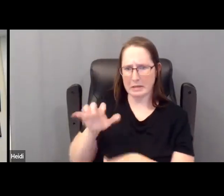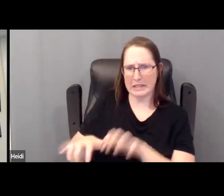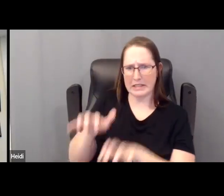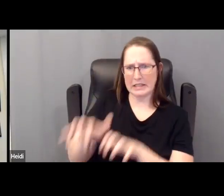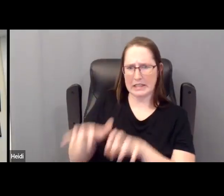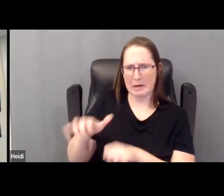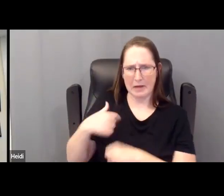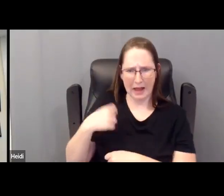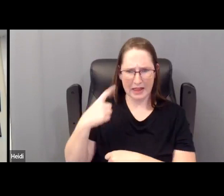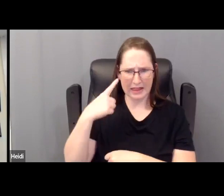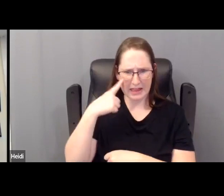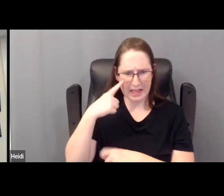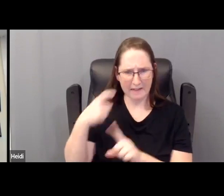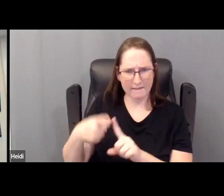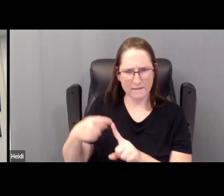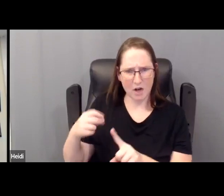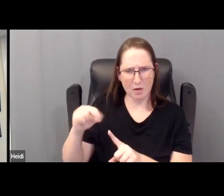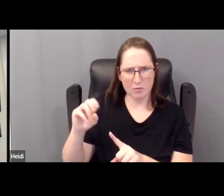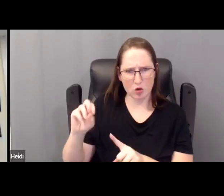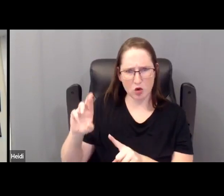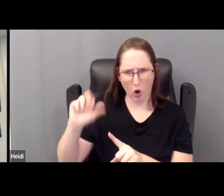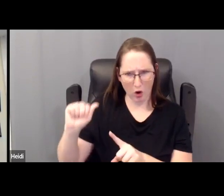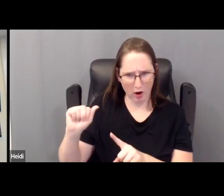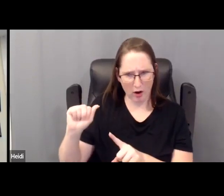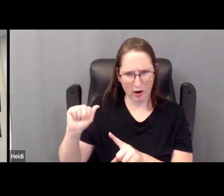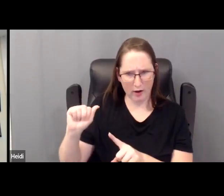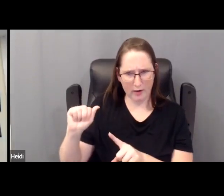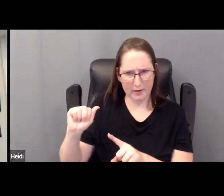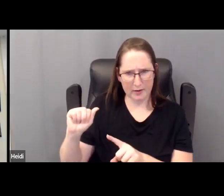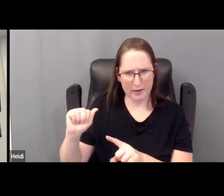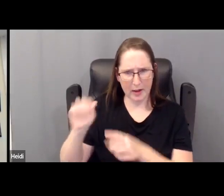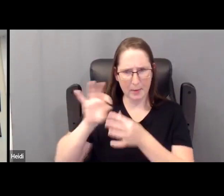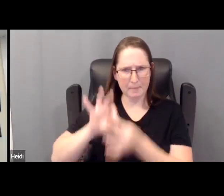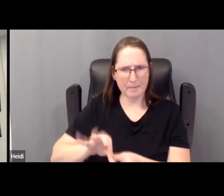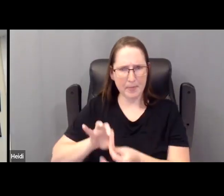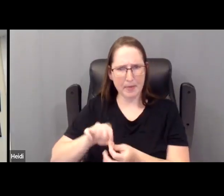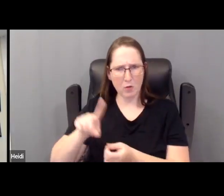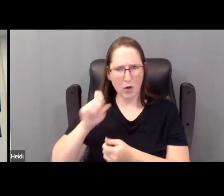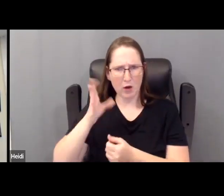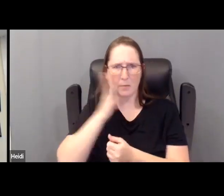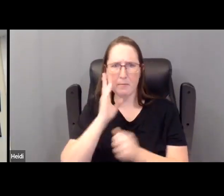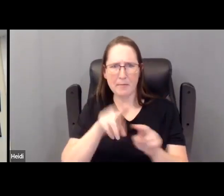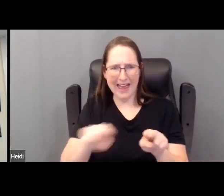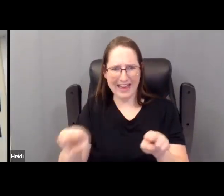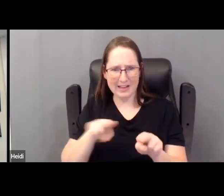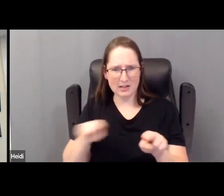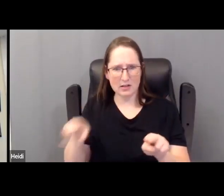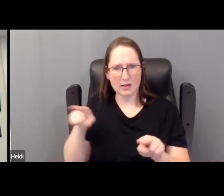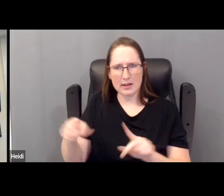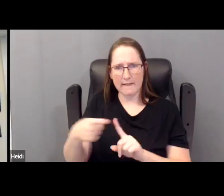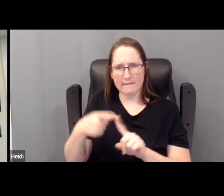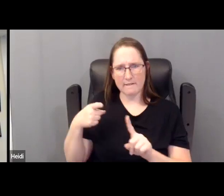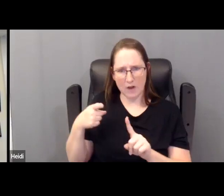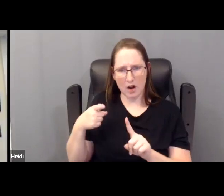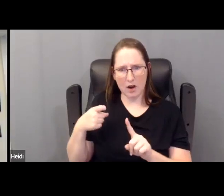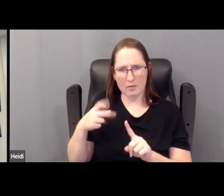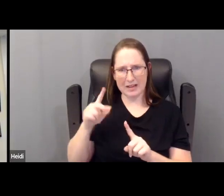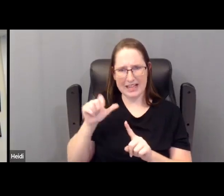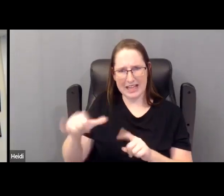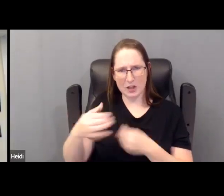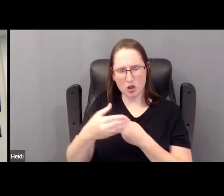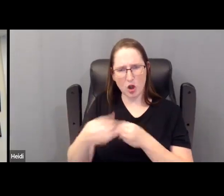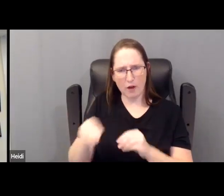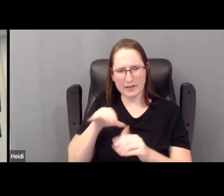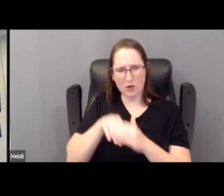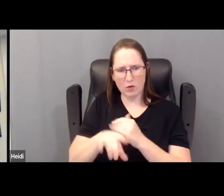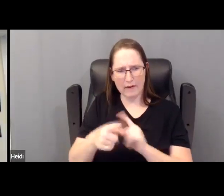I think from Nora Thurber, that said about the 100 beds. It said it came from person from McKee's office that went in